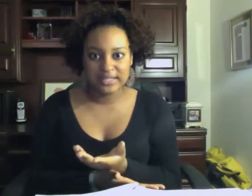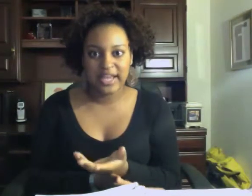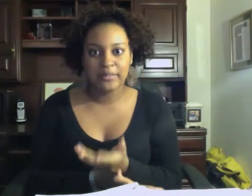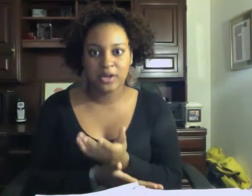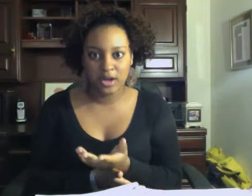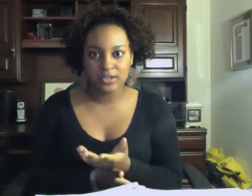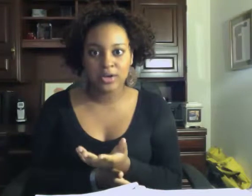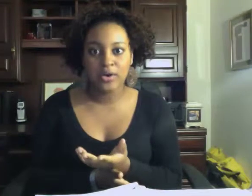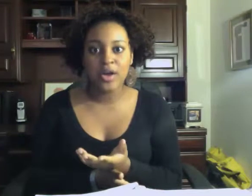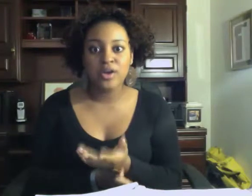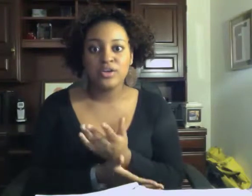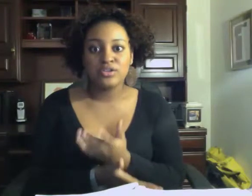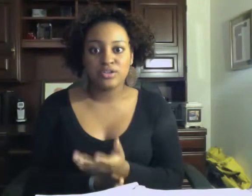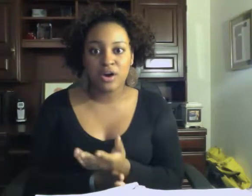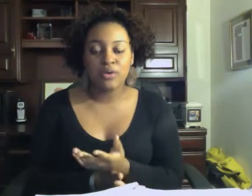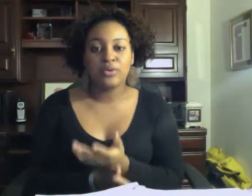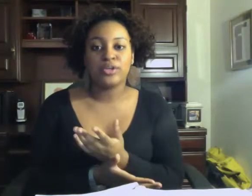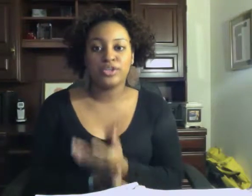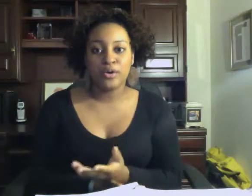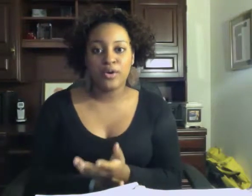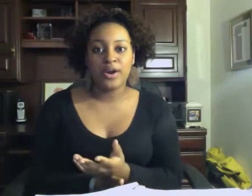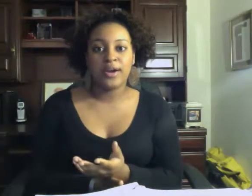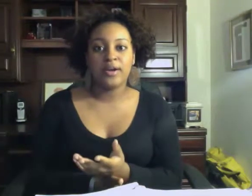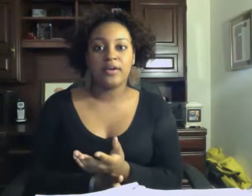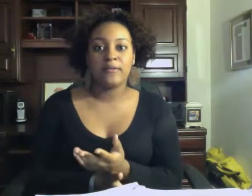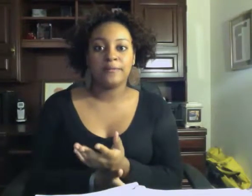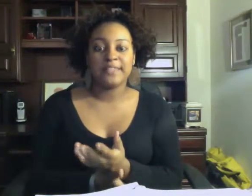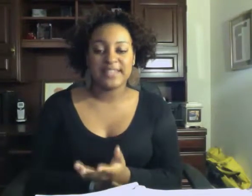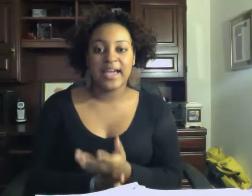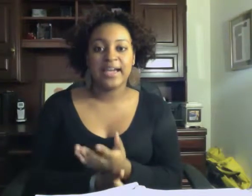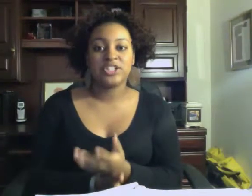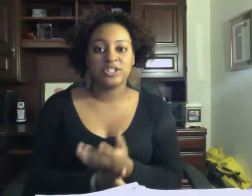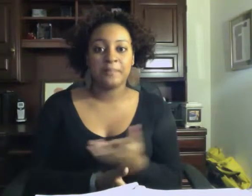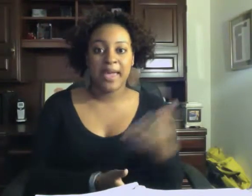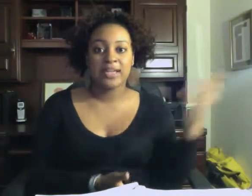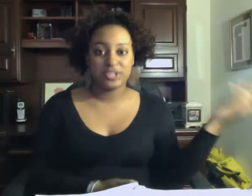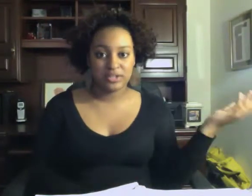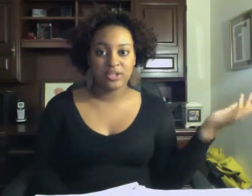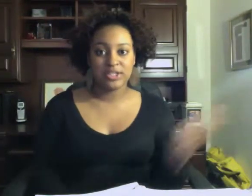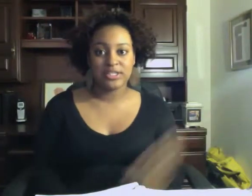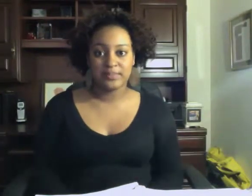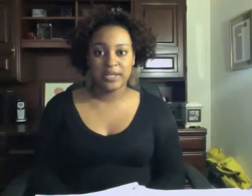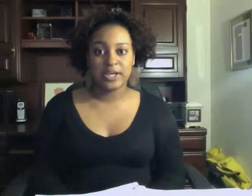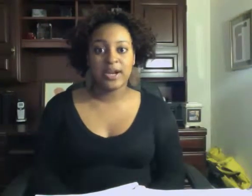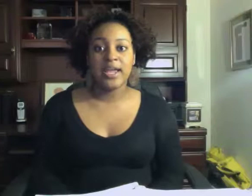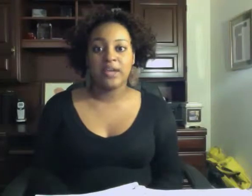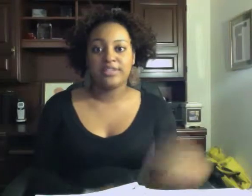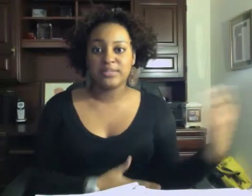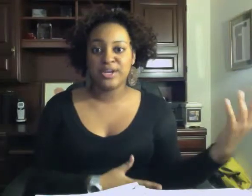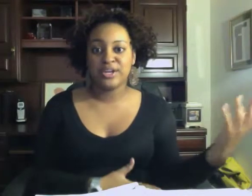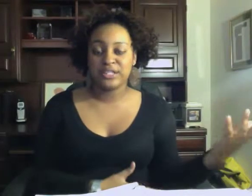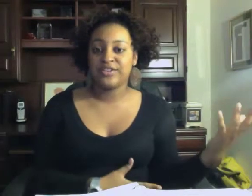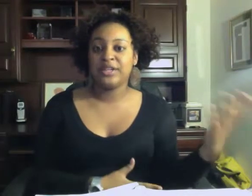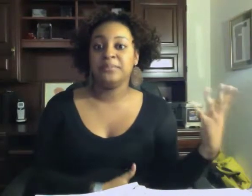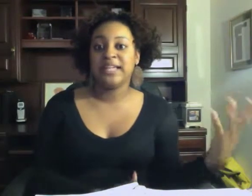excitement also. So your sign should match your speaker. And if the speaker is very